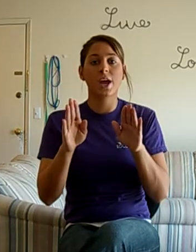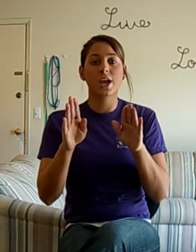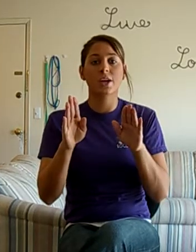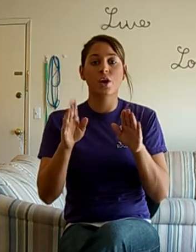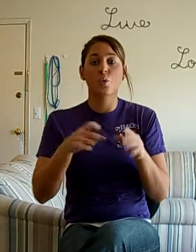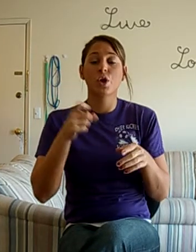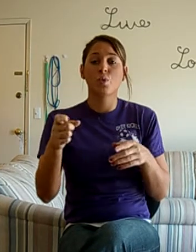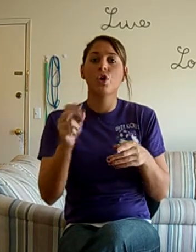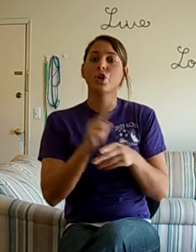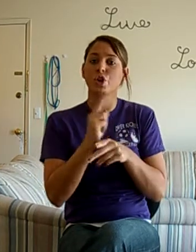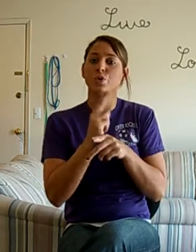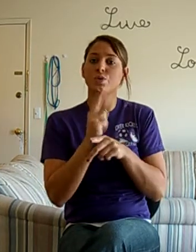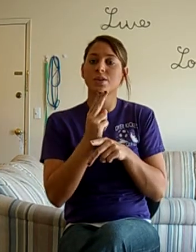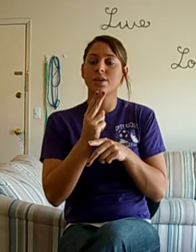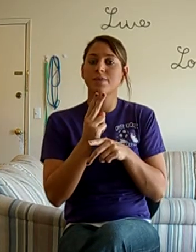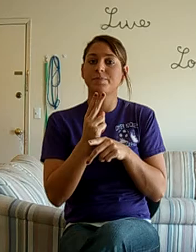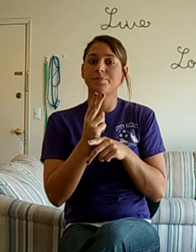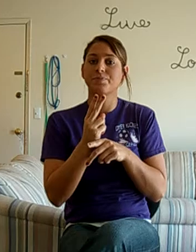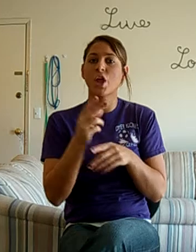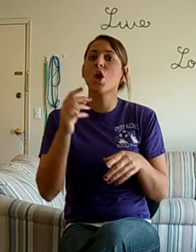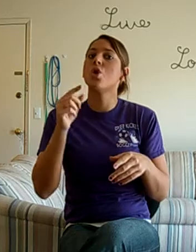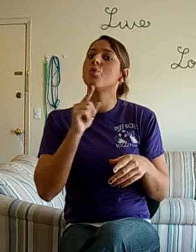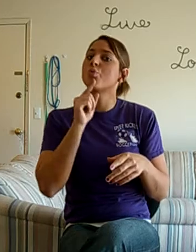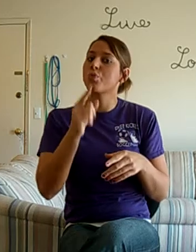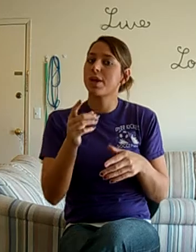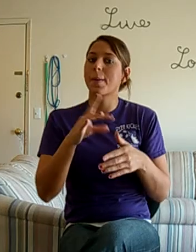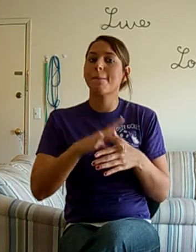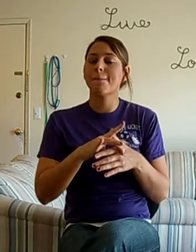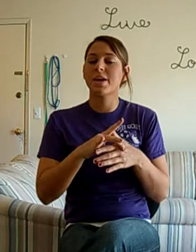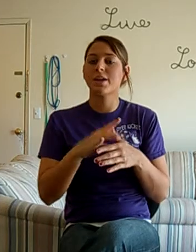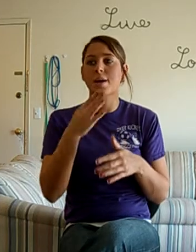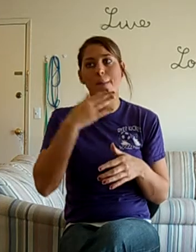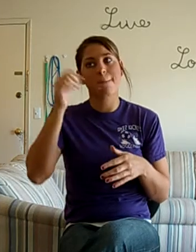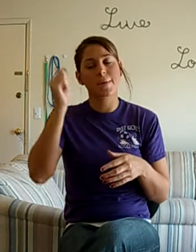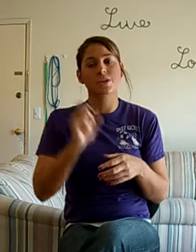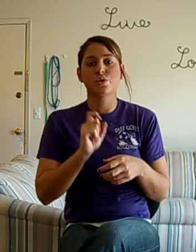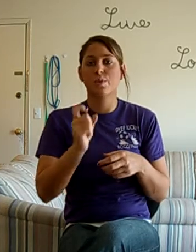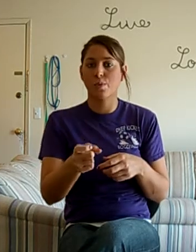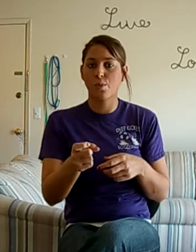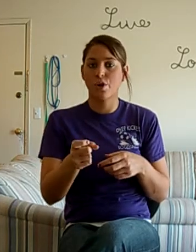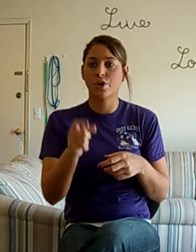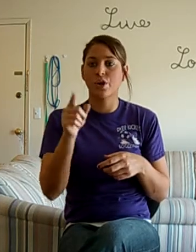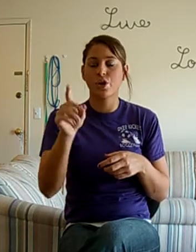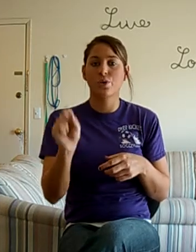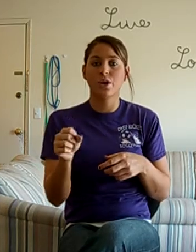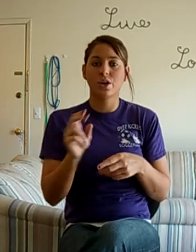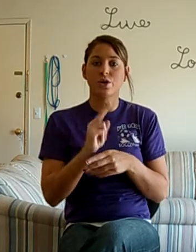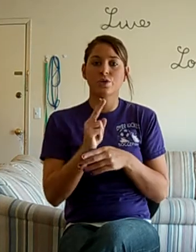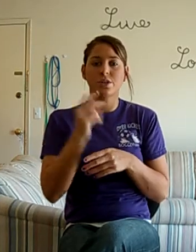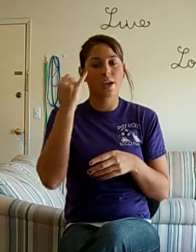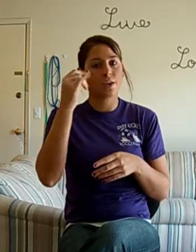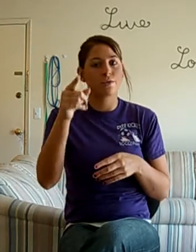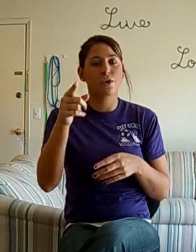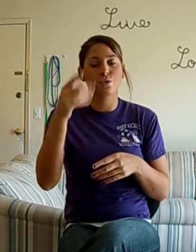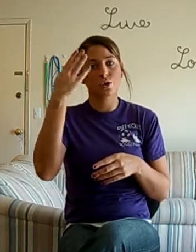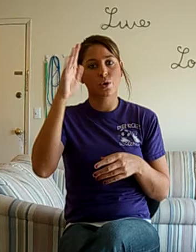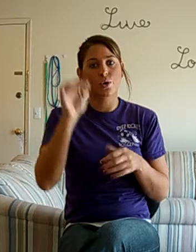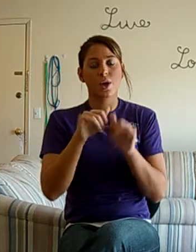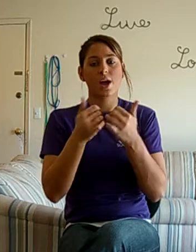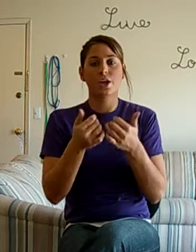be. With most dogs, real meat is going to be the best reward that you can use. If you don't know how to use a clicker, if you're watching me for the first time,